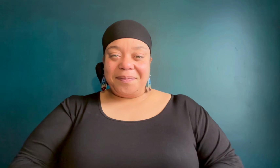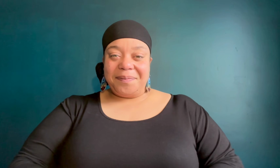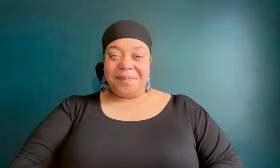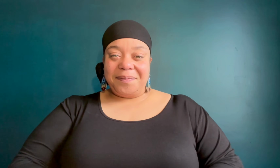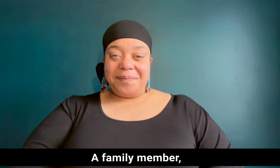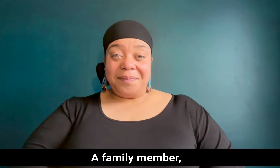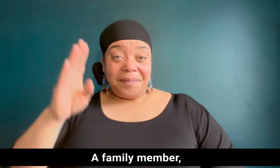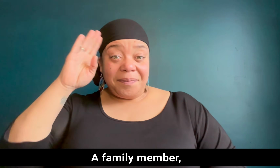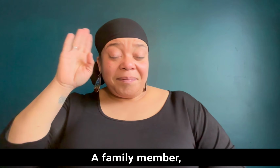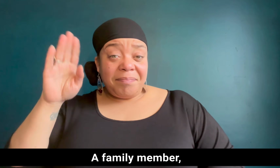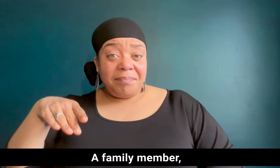A family member,